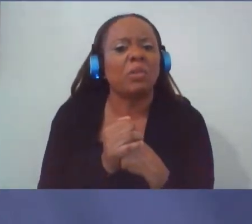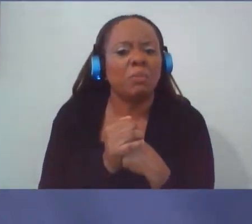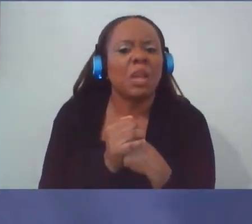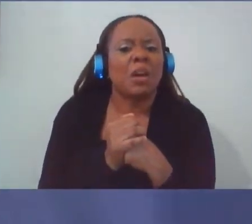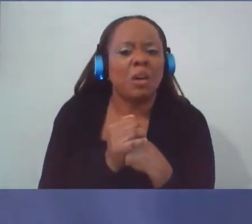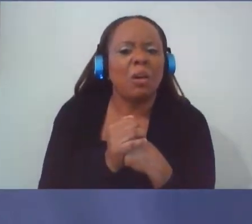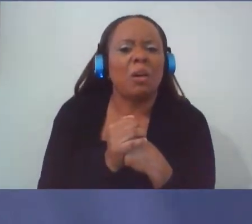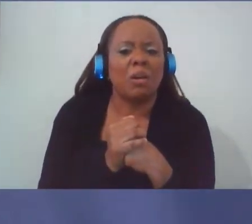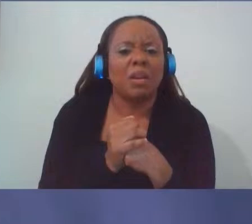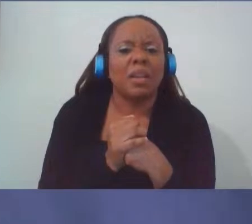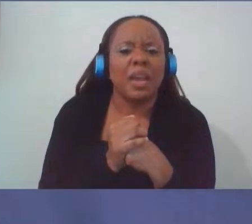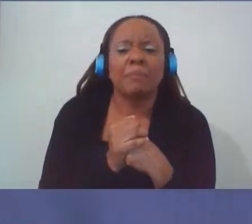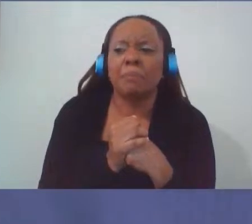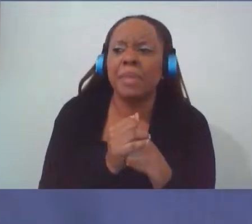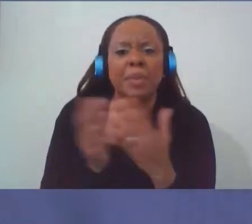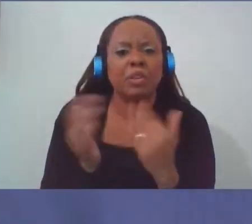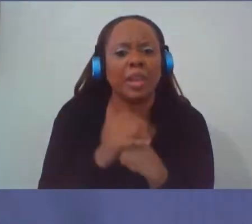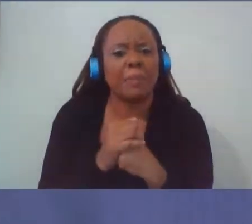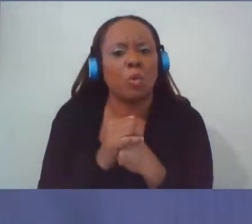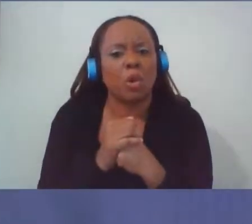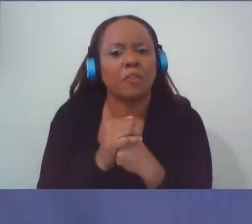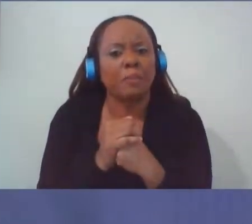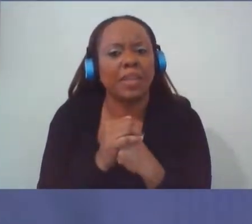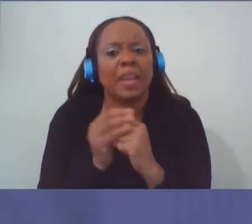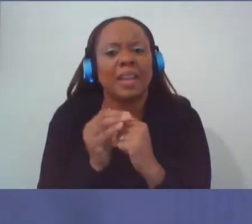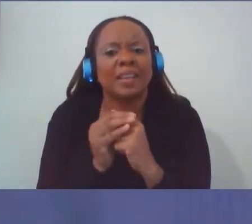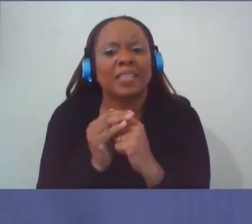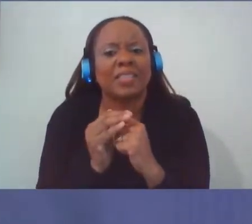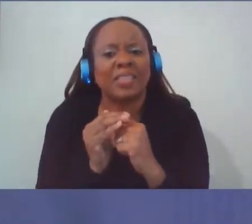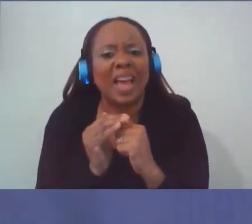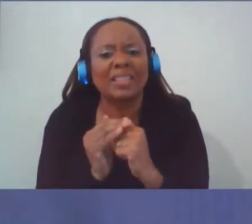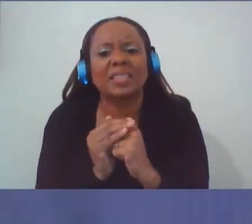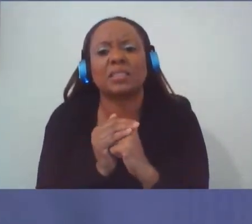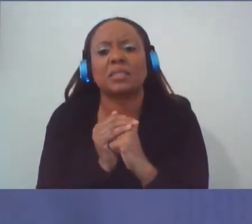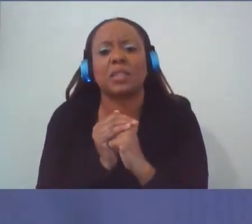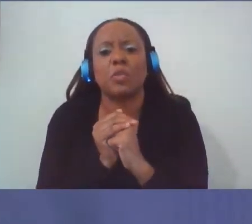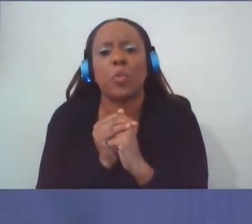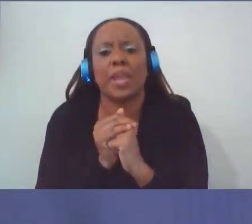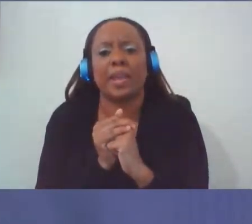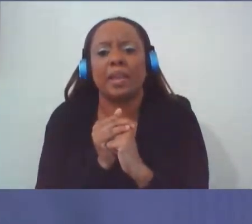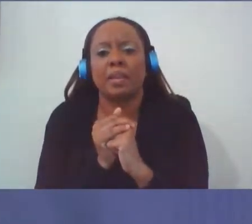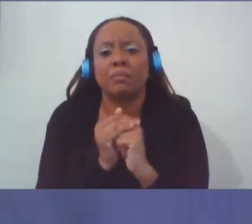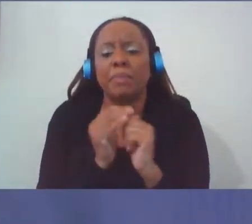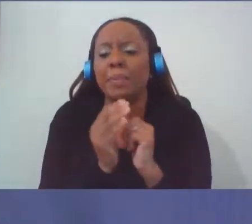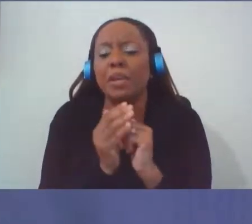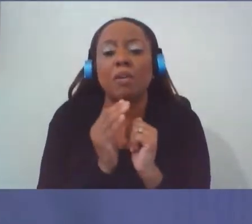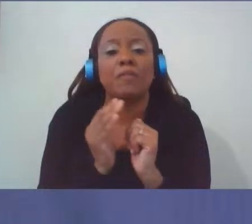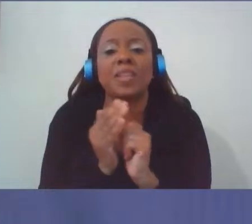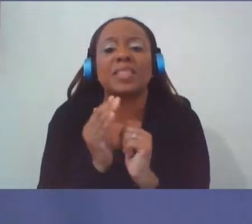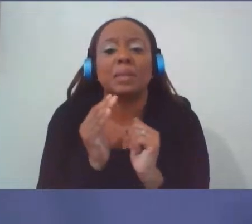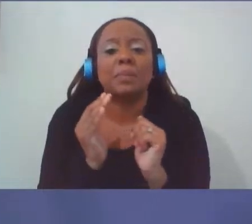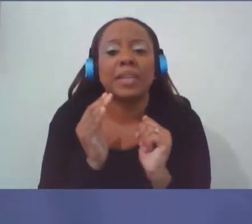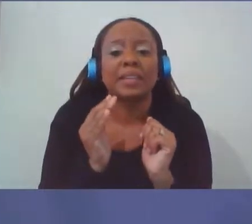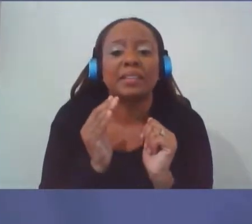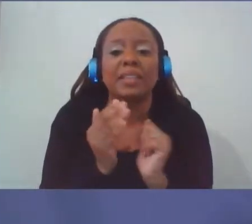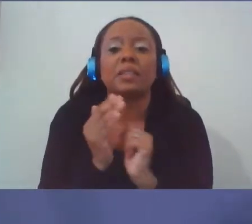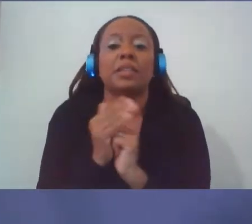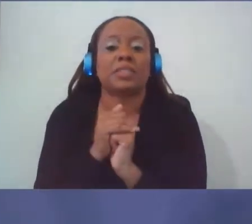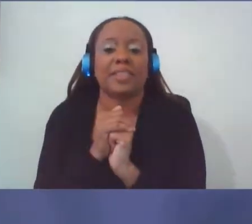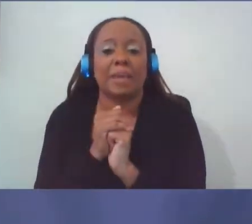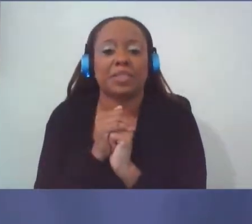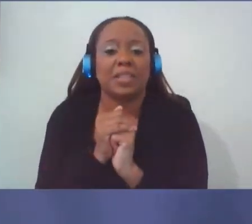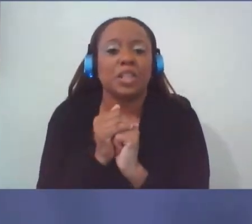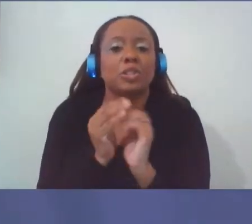they are like, oh, maybe you can come and work for me. That's the way. Maybe convincing them